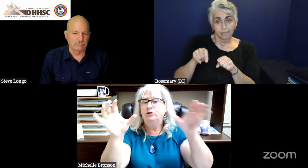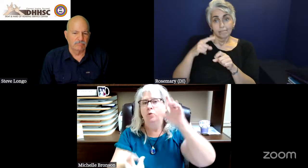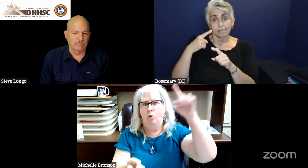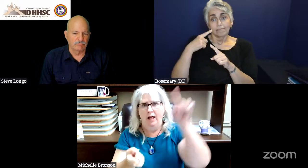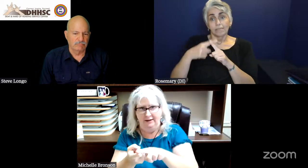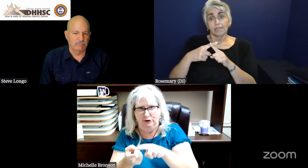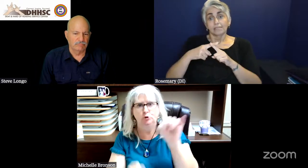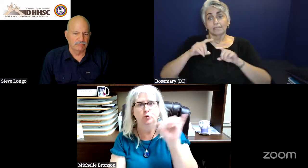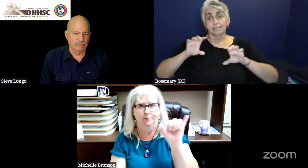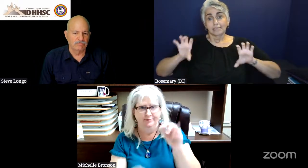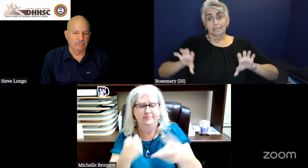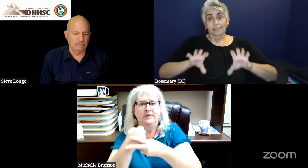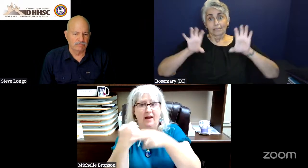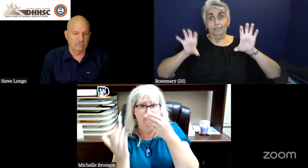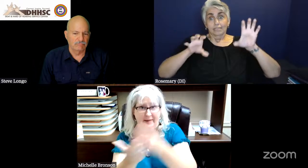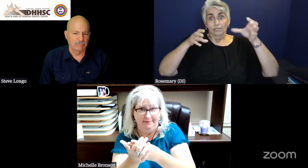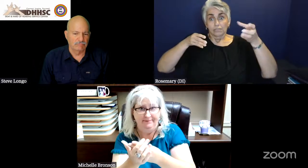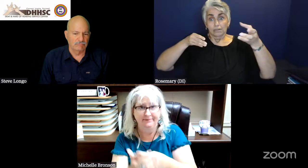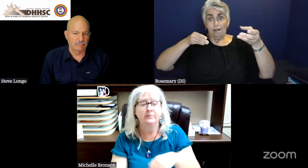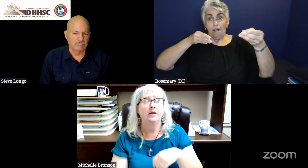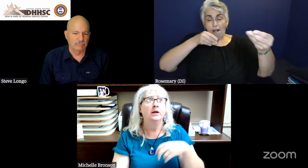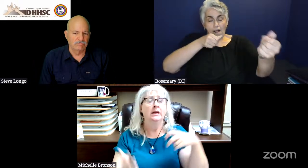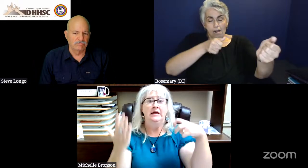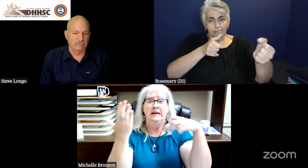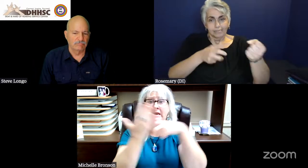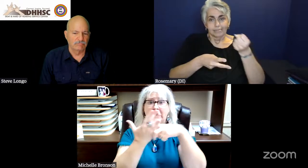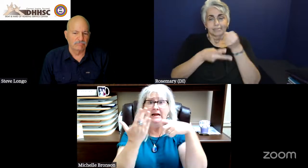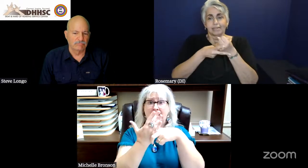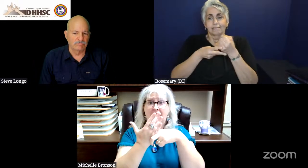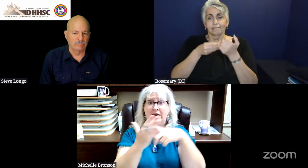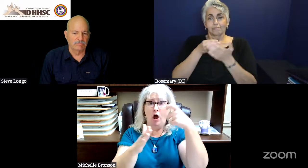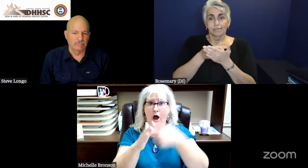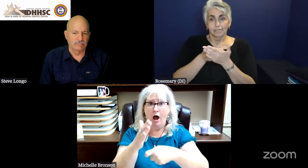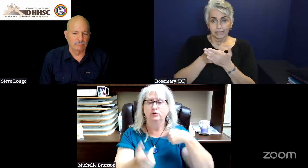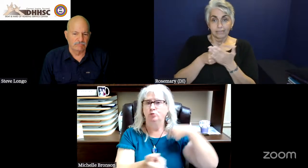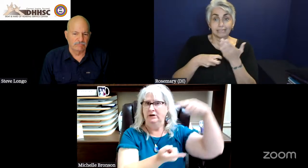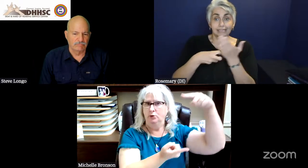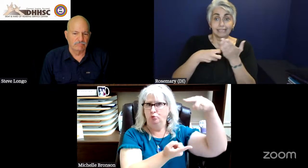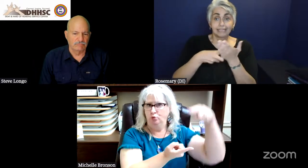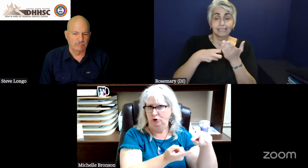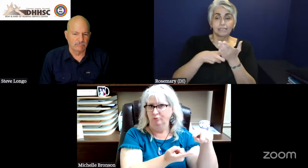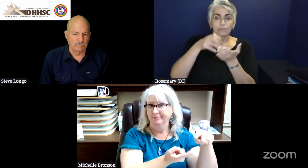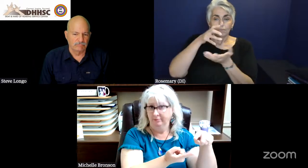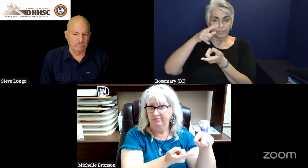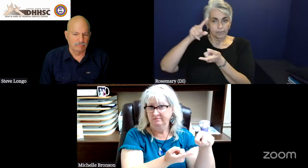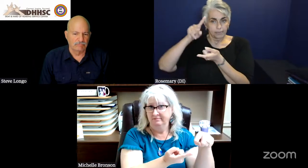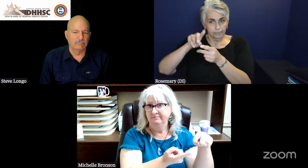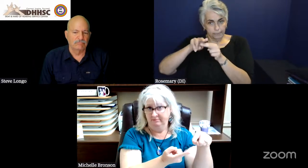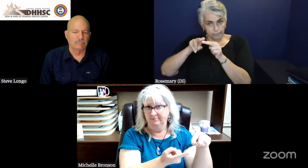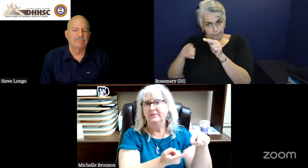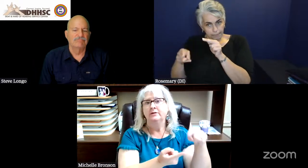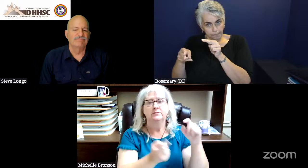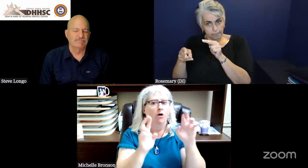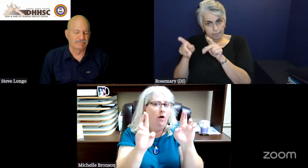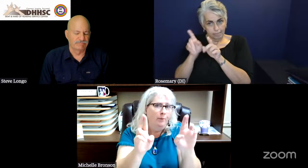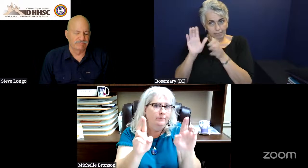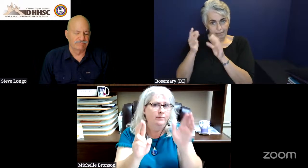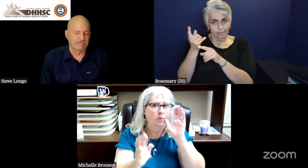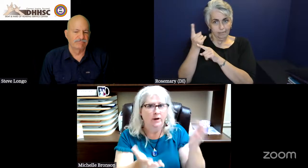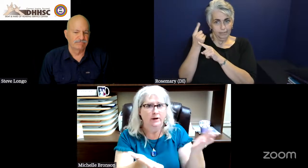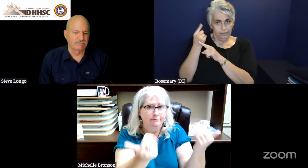building, but that we had to go smaller because of the